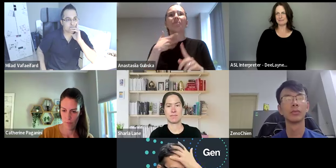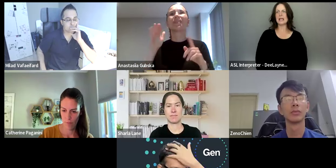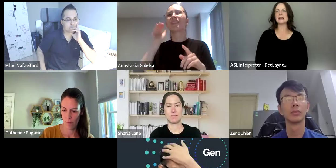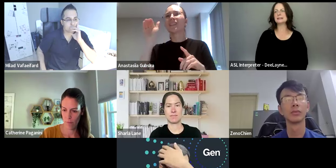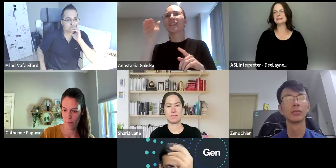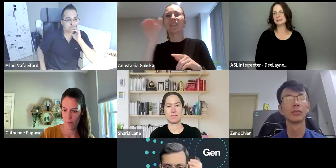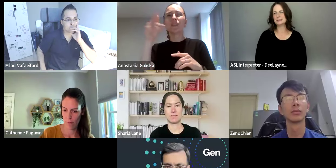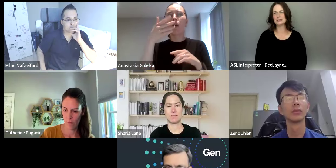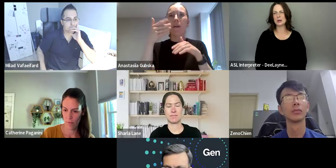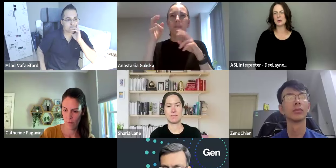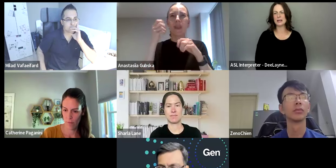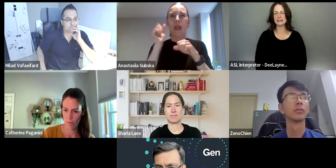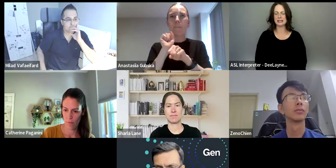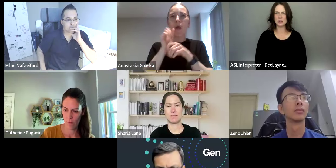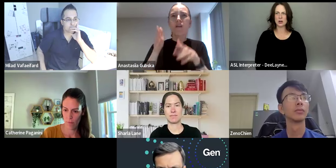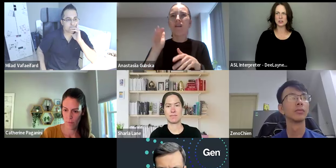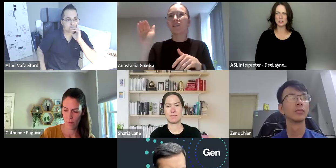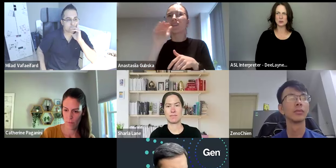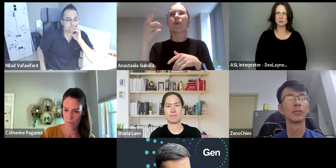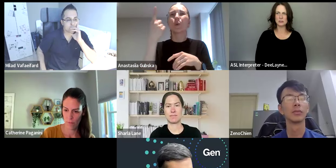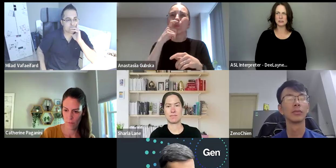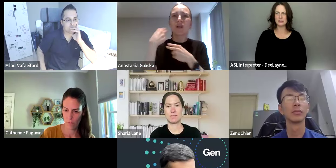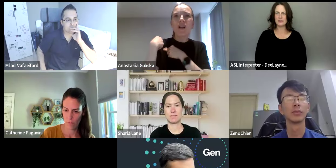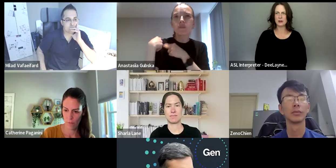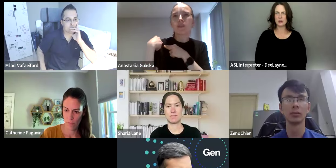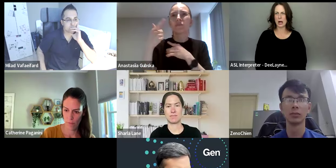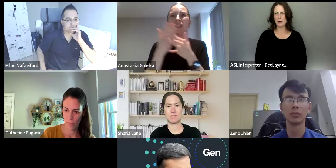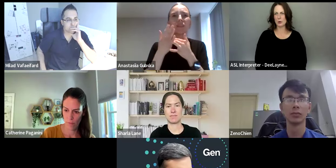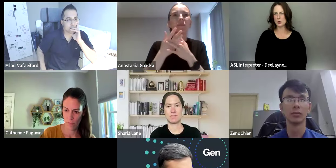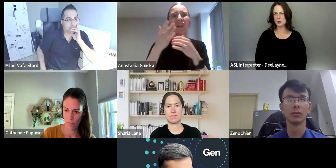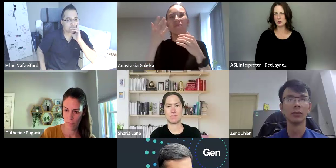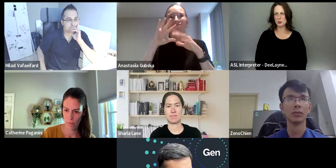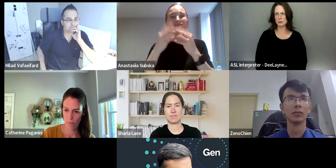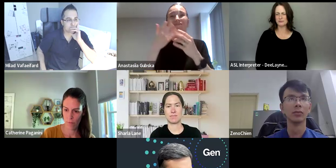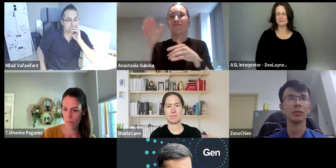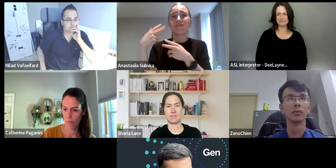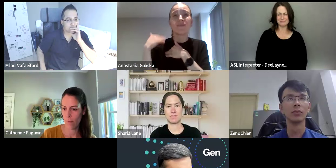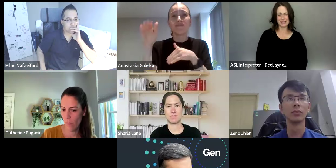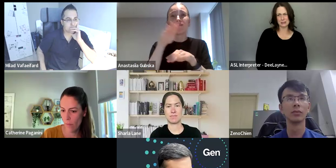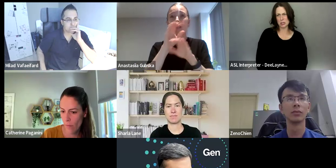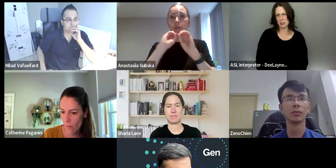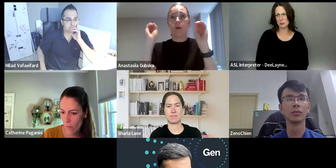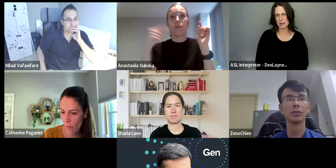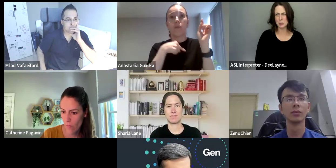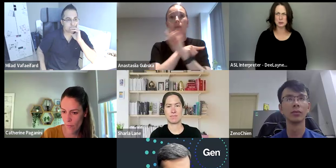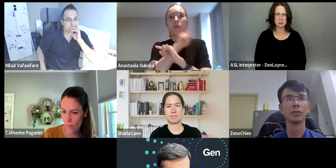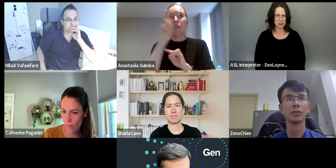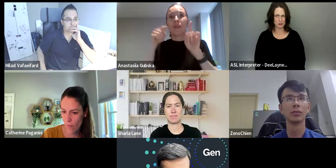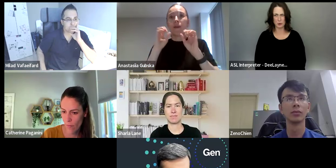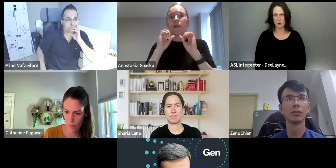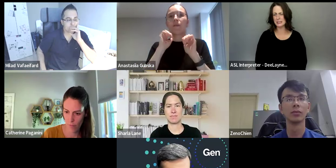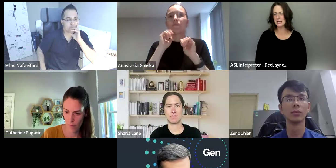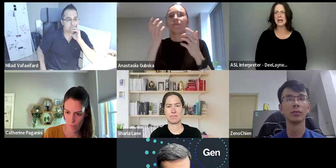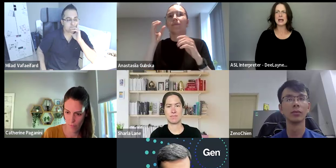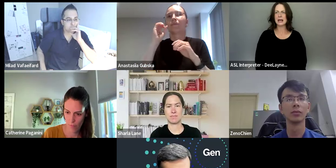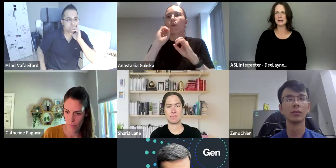it. And so it's hard to figure out who to talk to about it, who's responsible